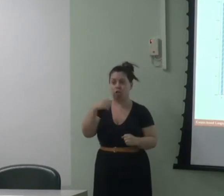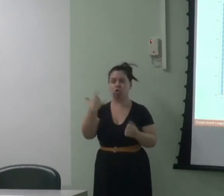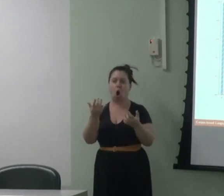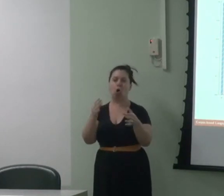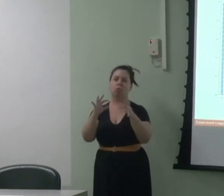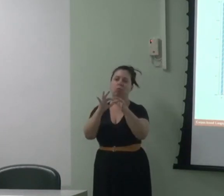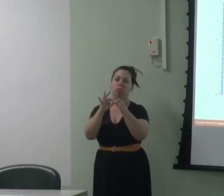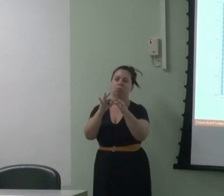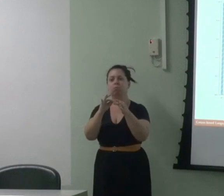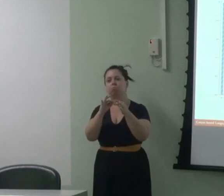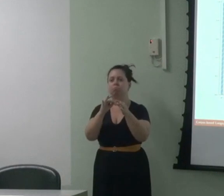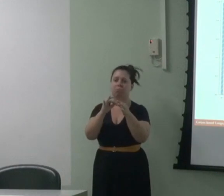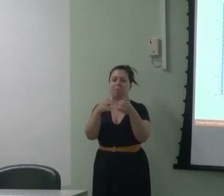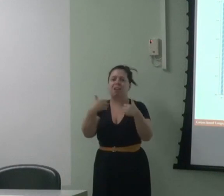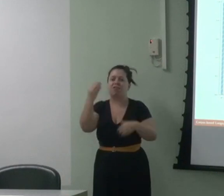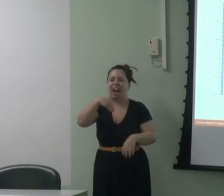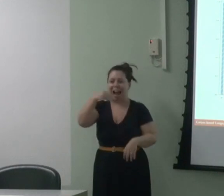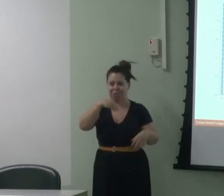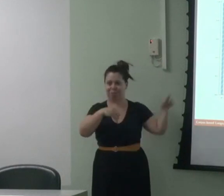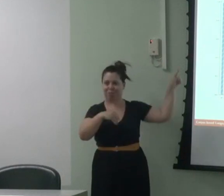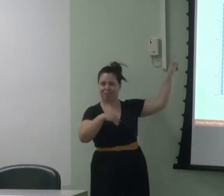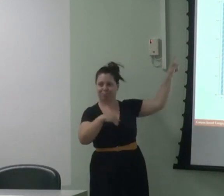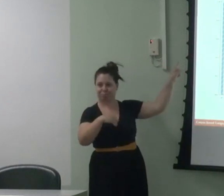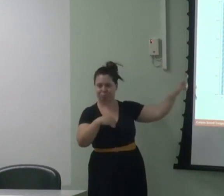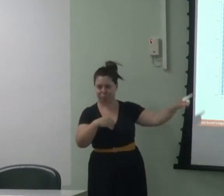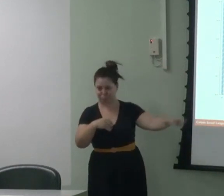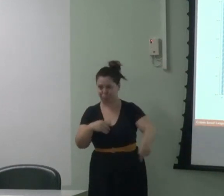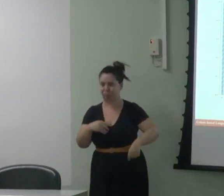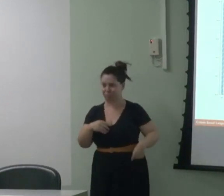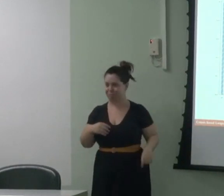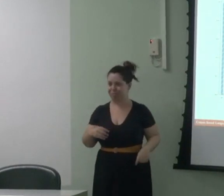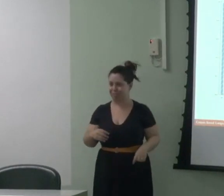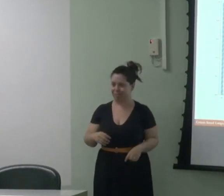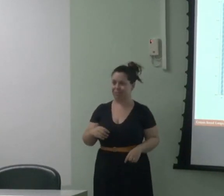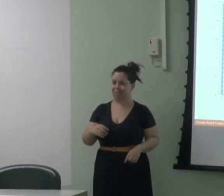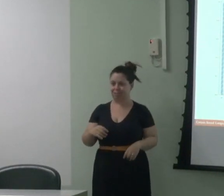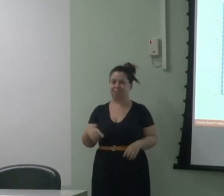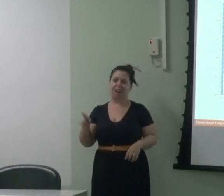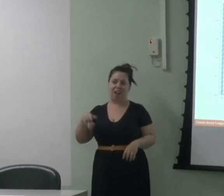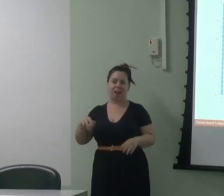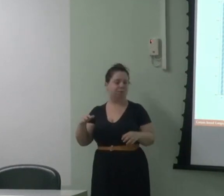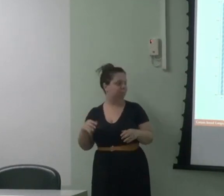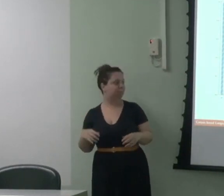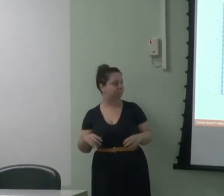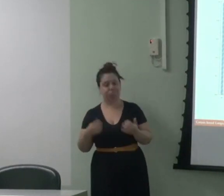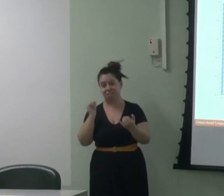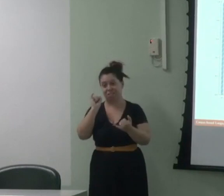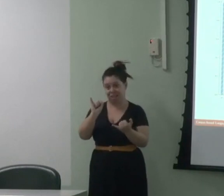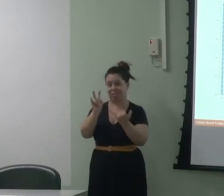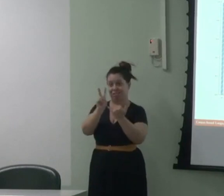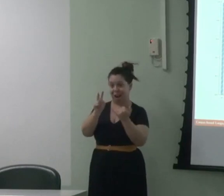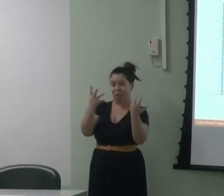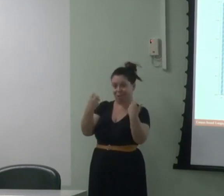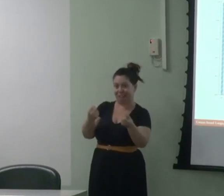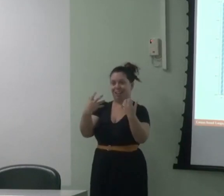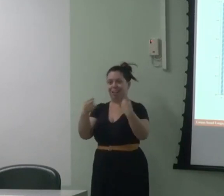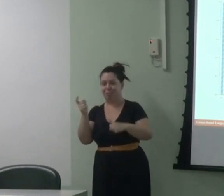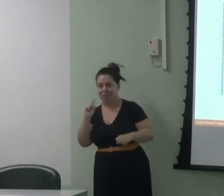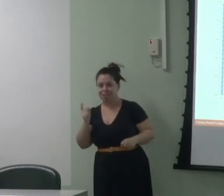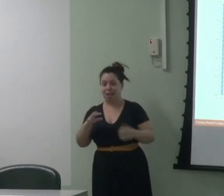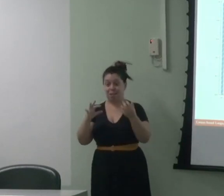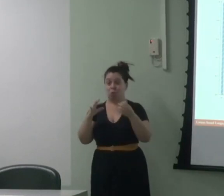to left. So the most head final languages to the left, you probably cannot read the language codes down below the